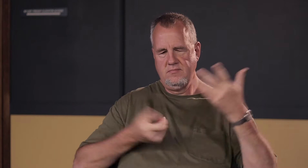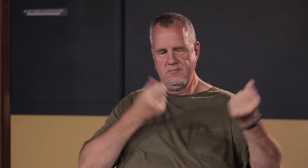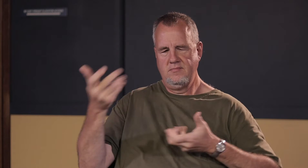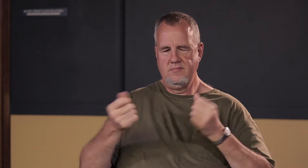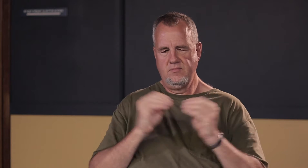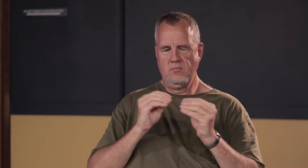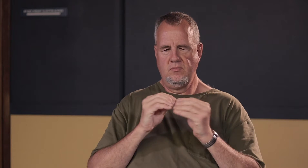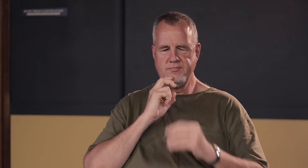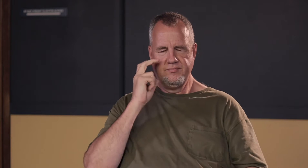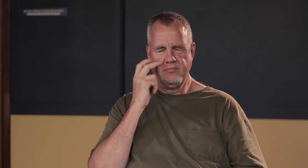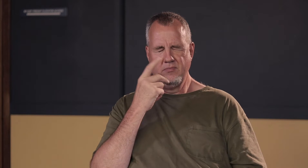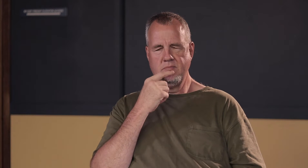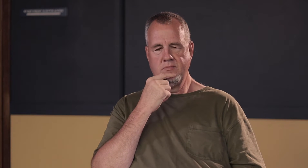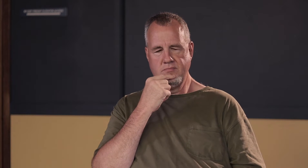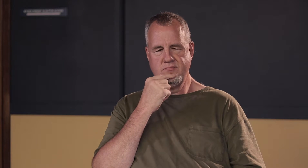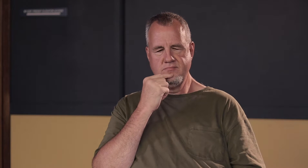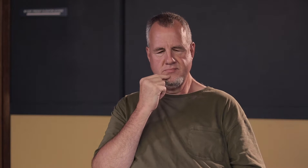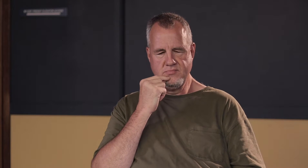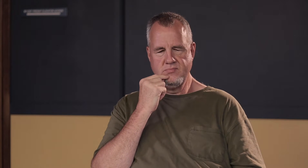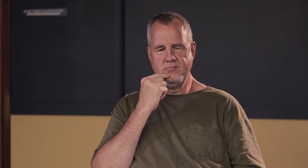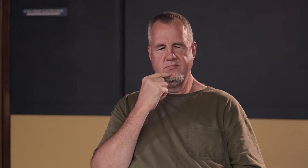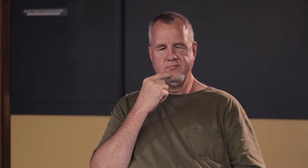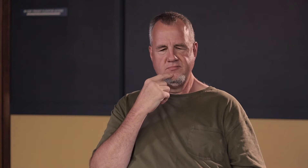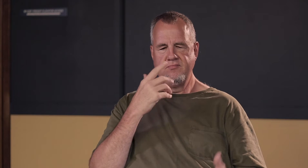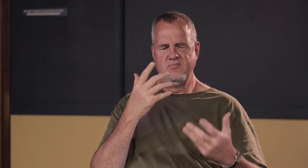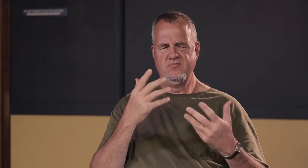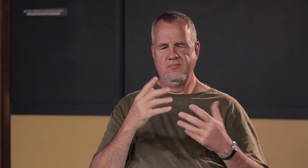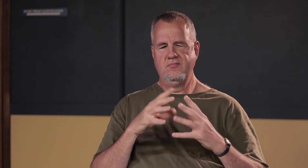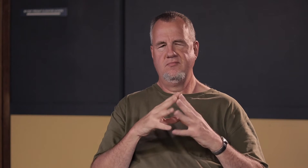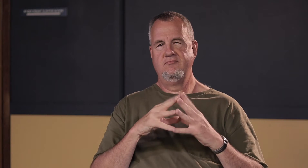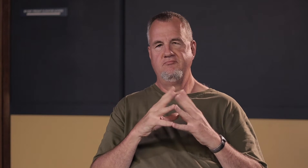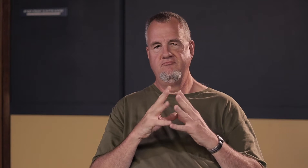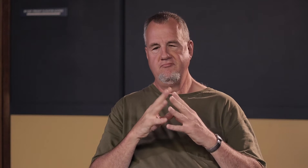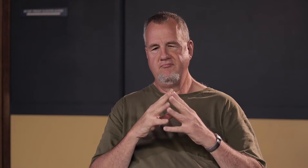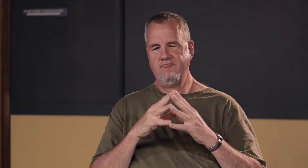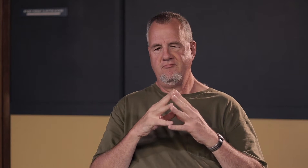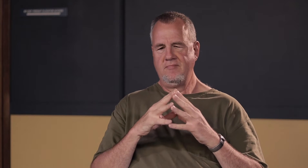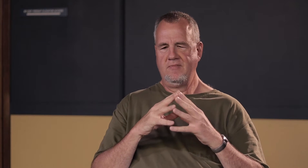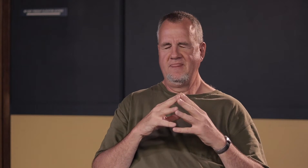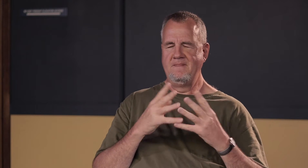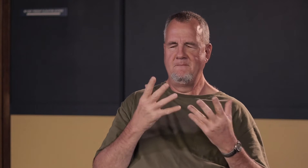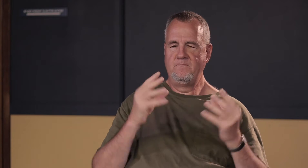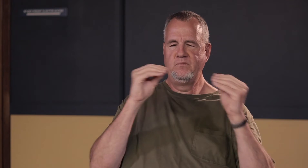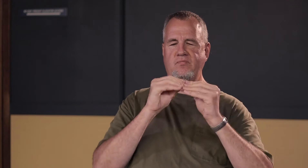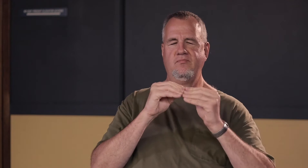isolation and need community and need support, and I would like to get them here because we have that to offer.